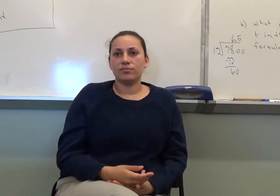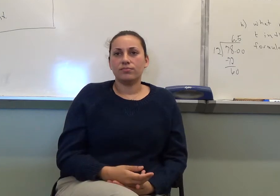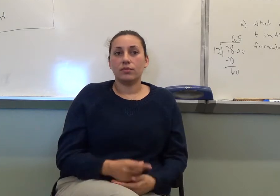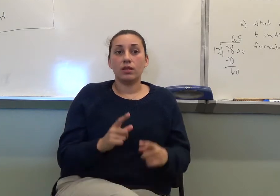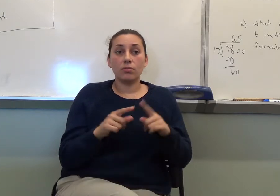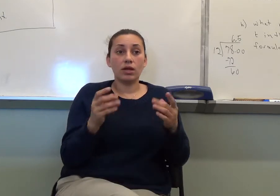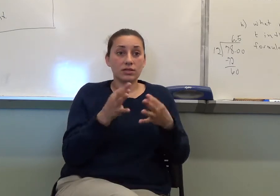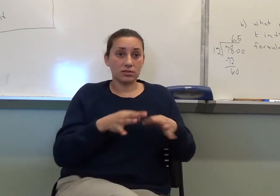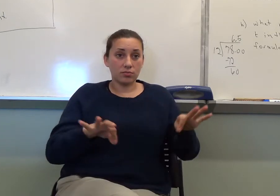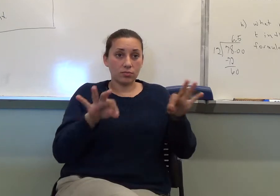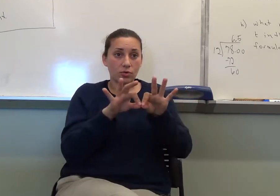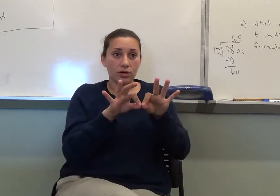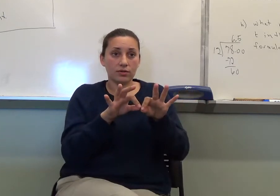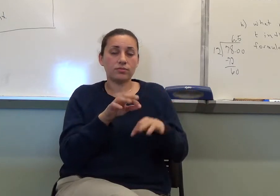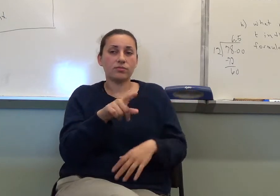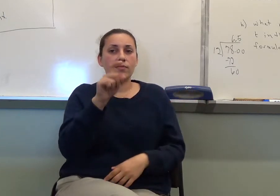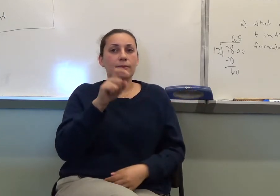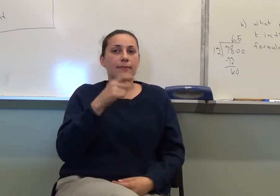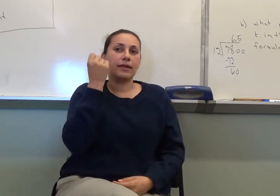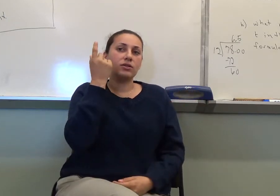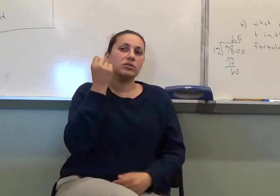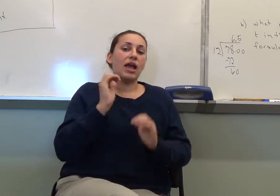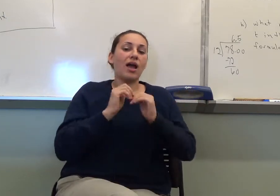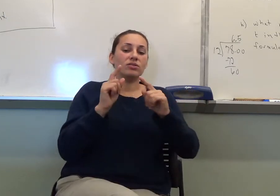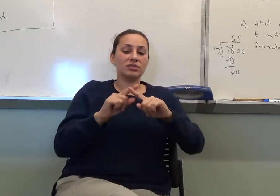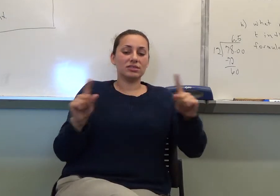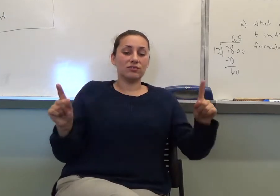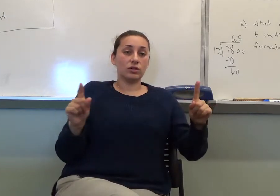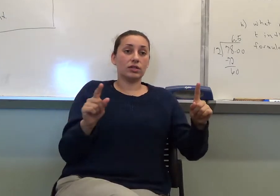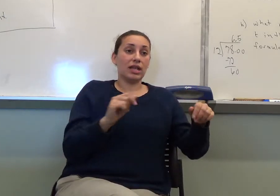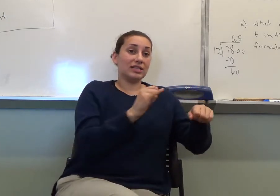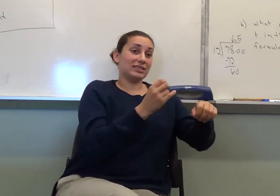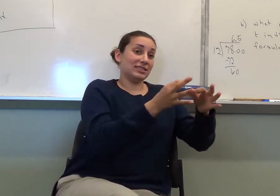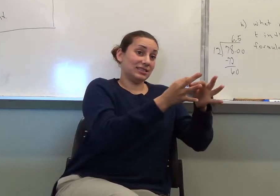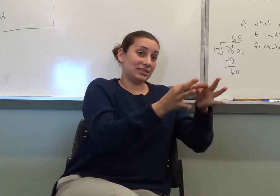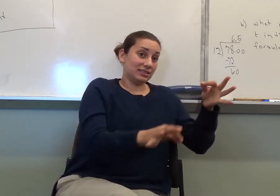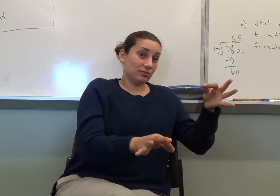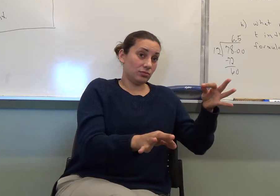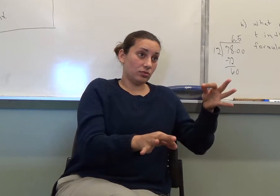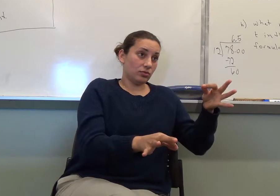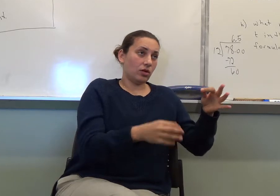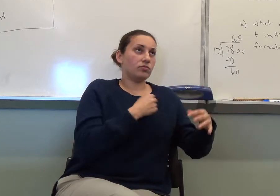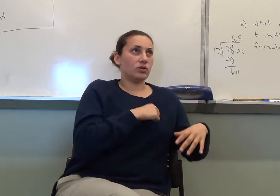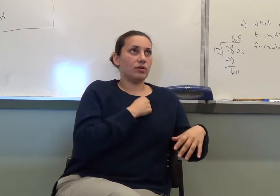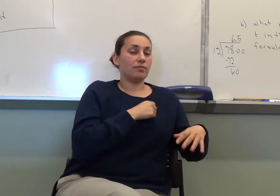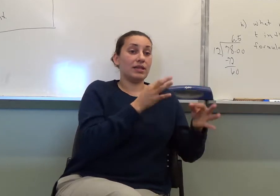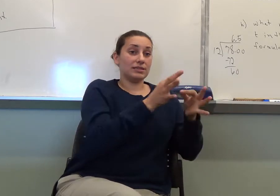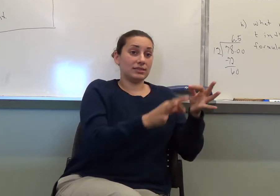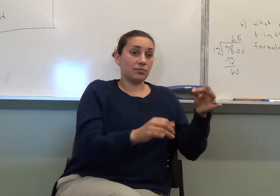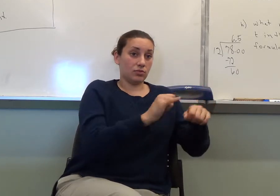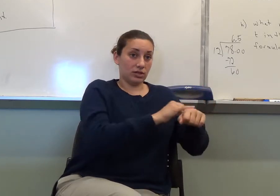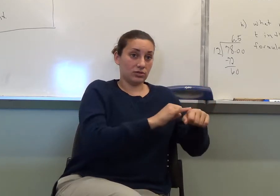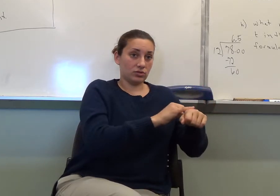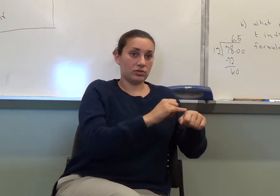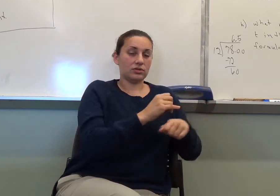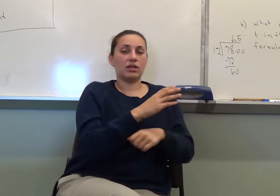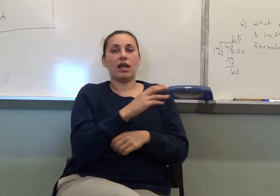you understand the difference between compound interest and annual or simple interest. And